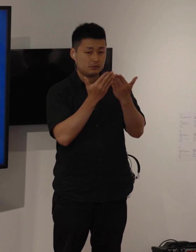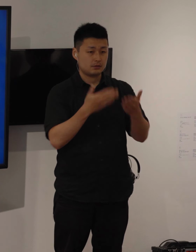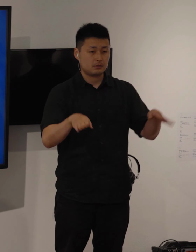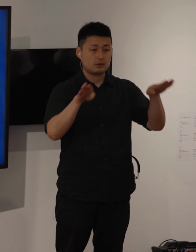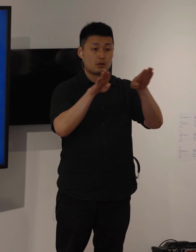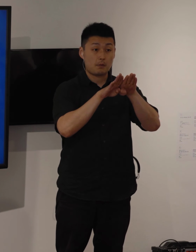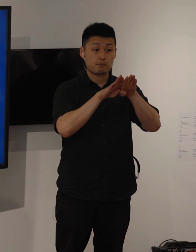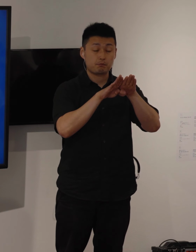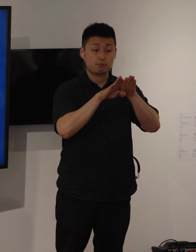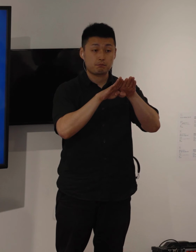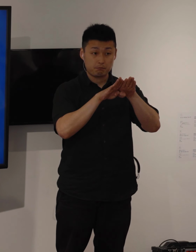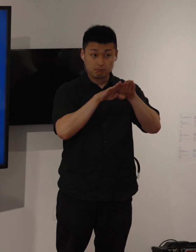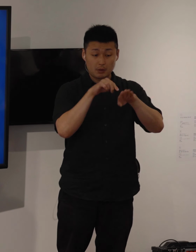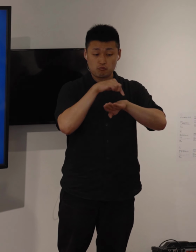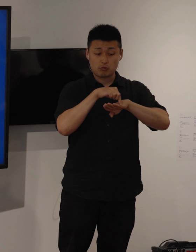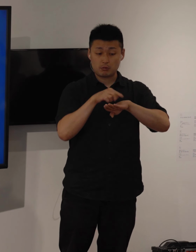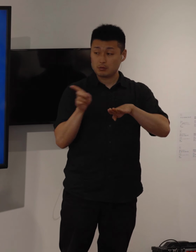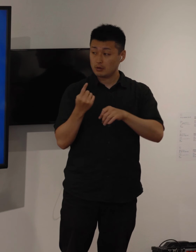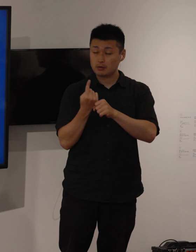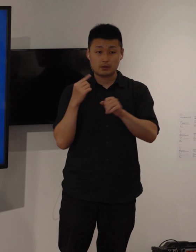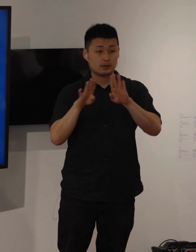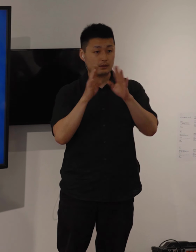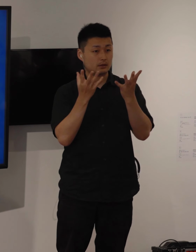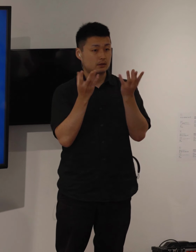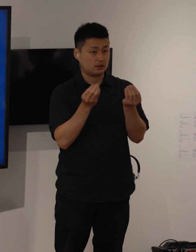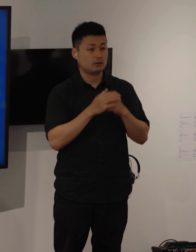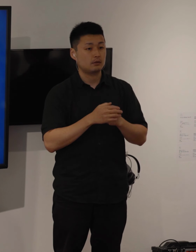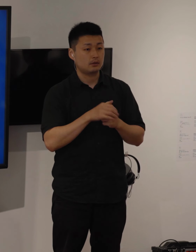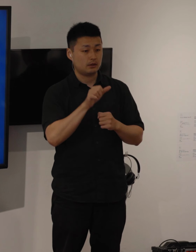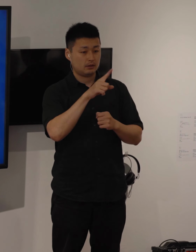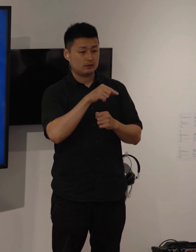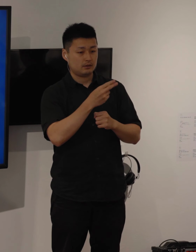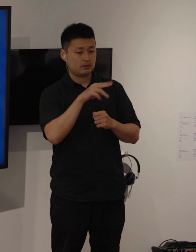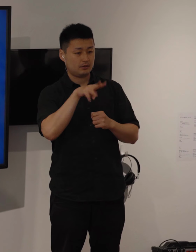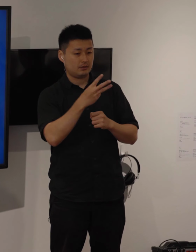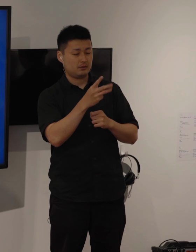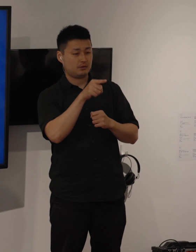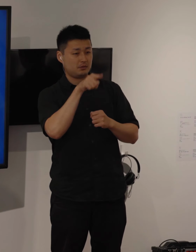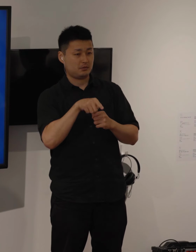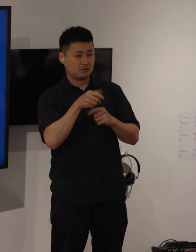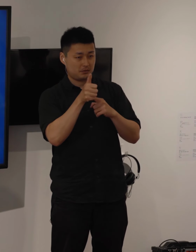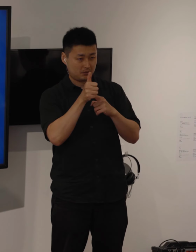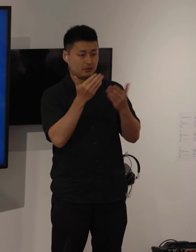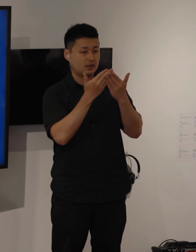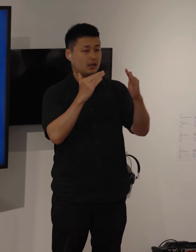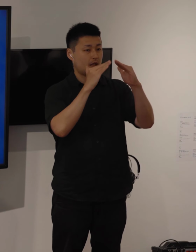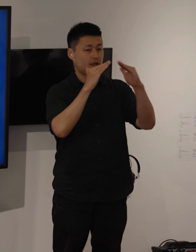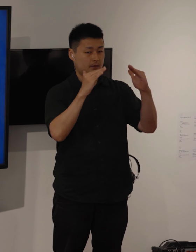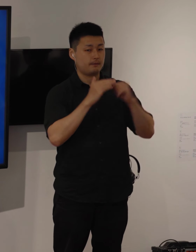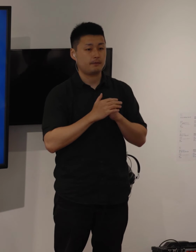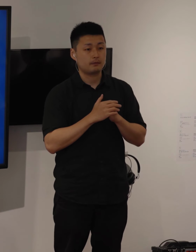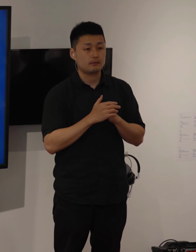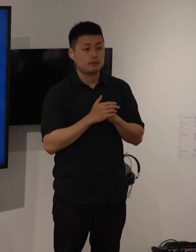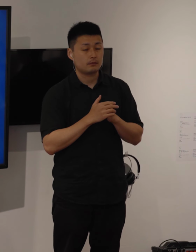of Andrew Omerding, who works out of Action Space, the same as Nigel. And this was his first institutional